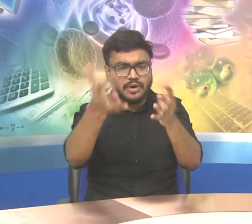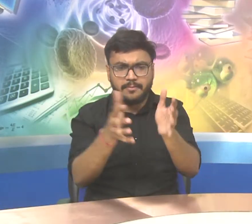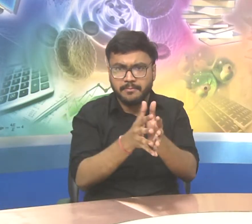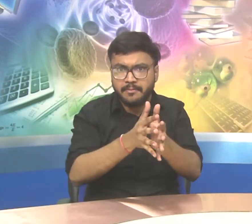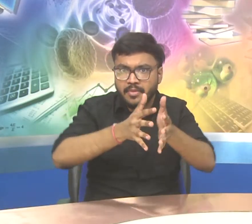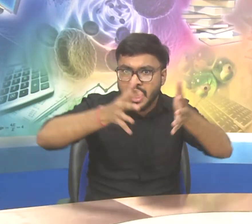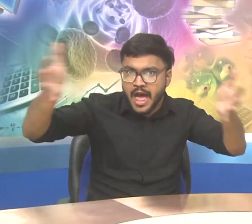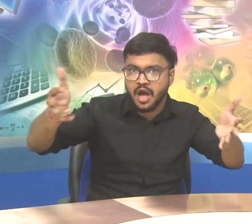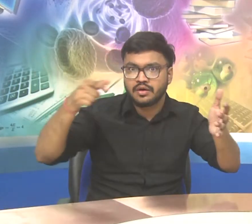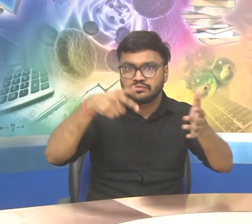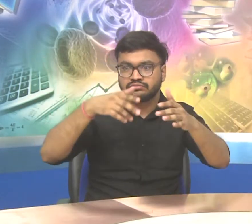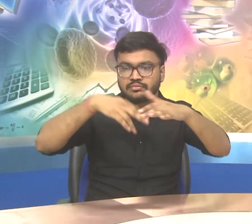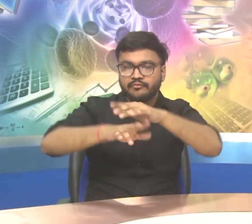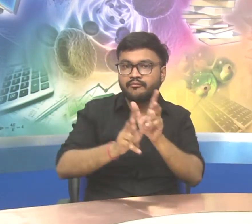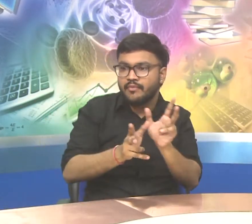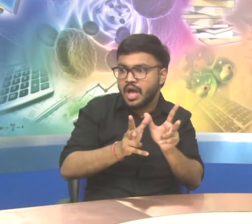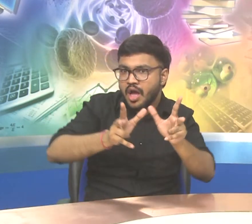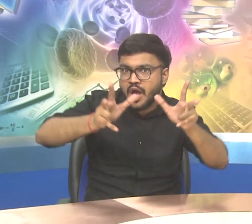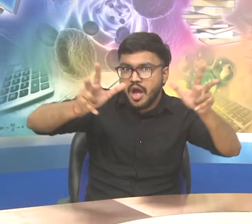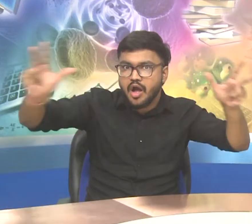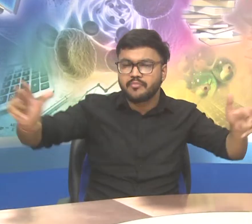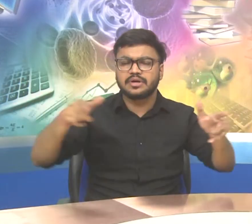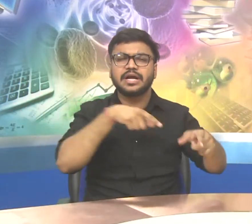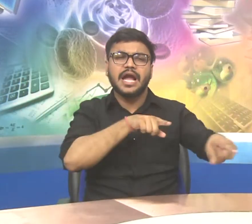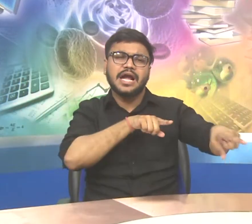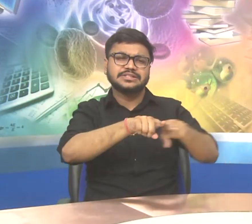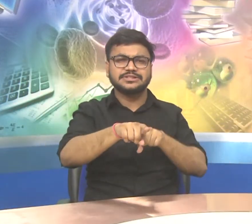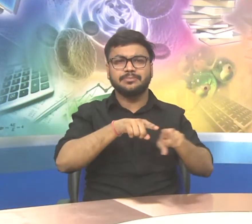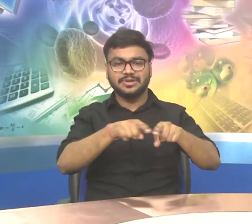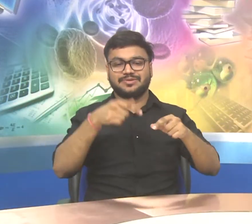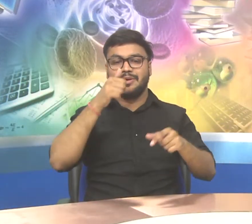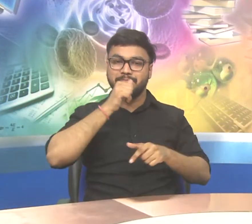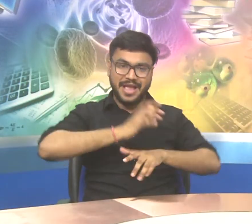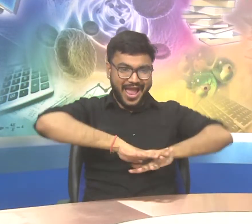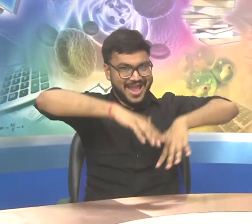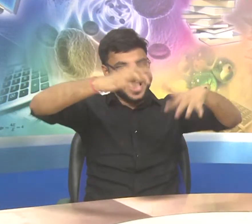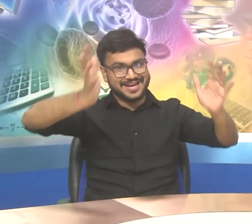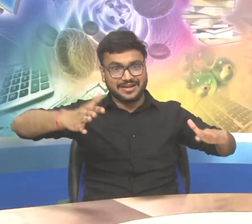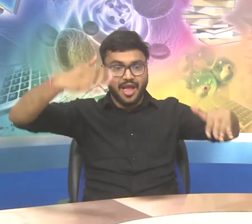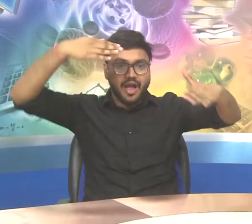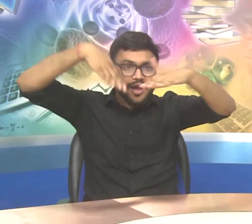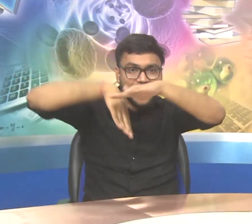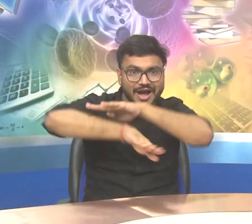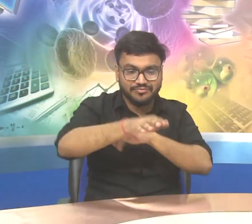It means extremely large in size or amount.